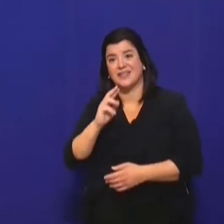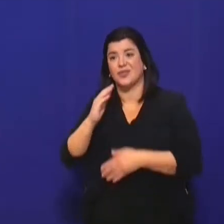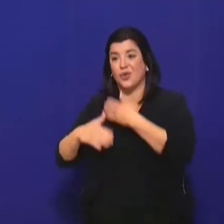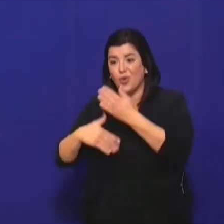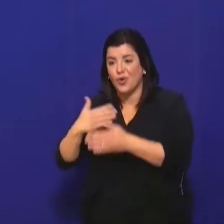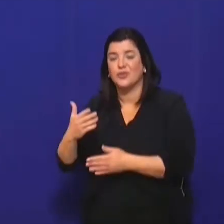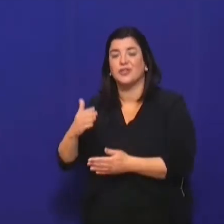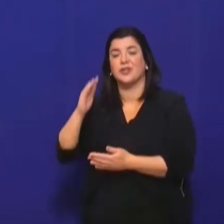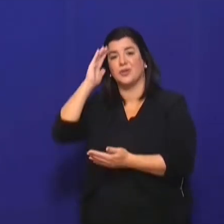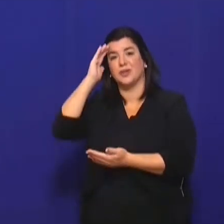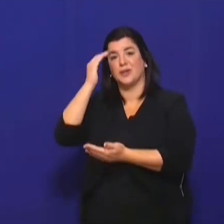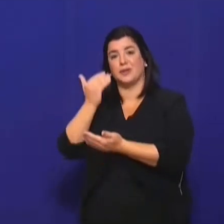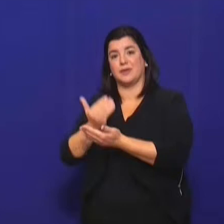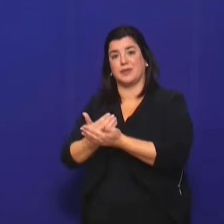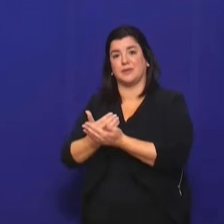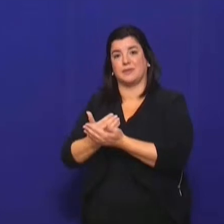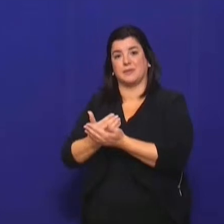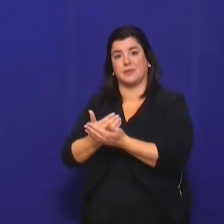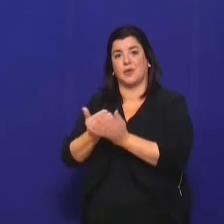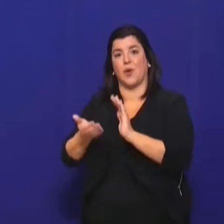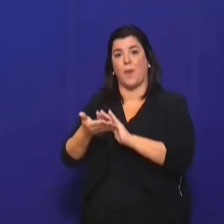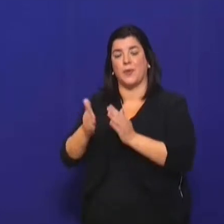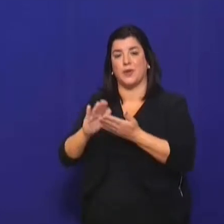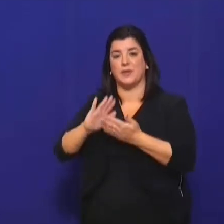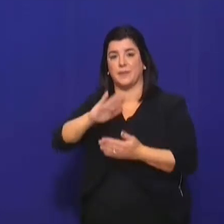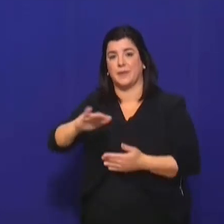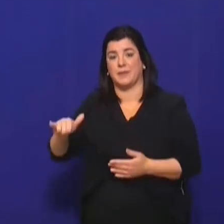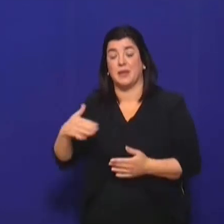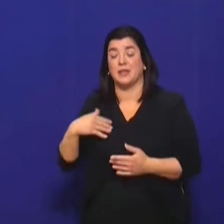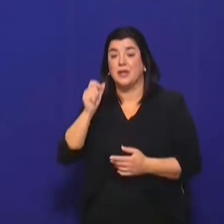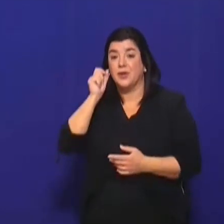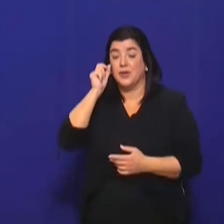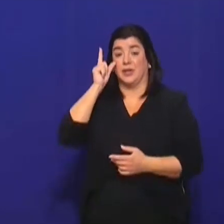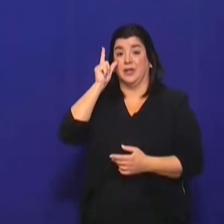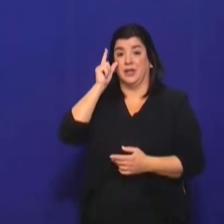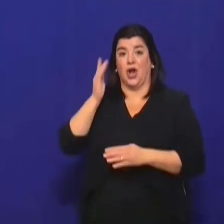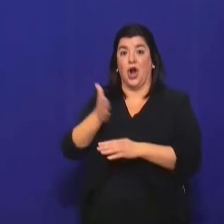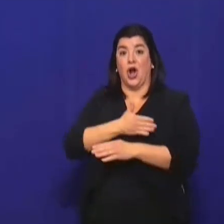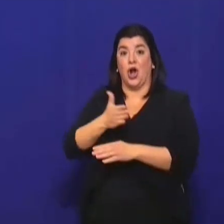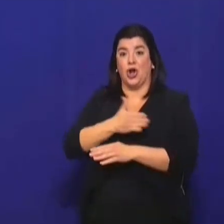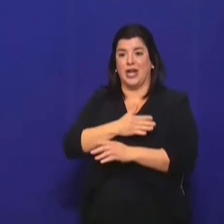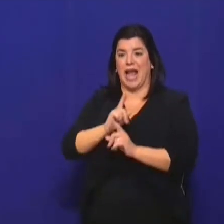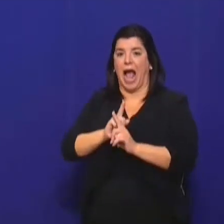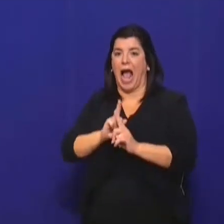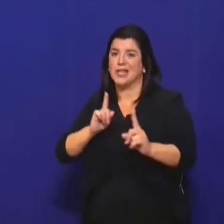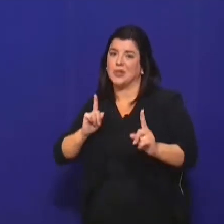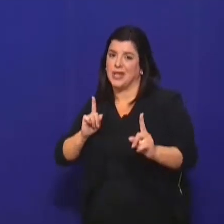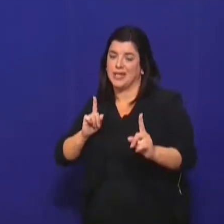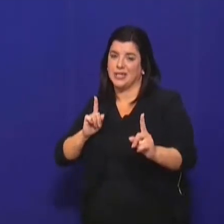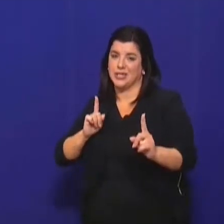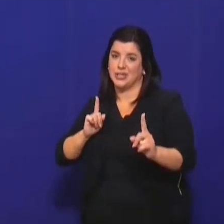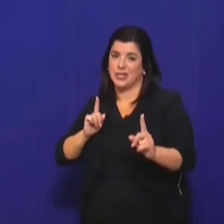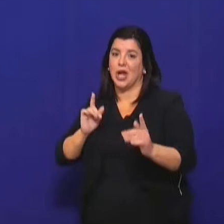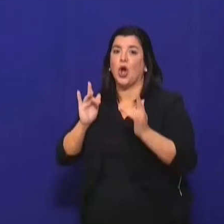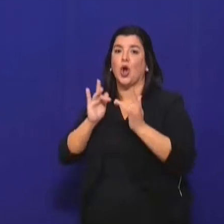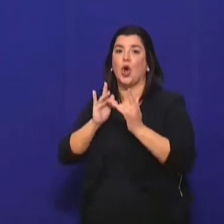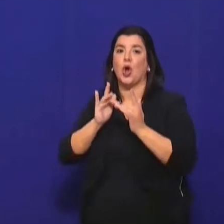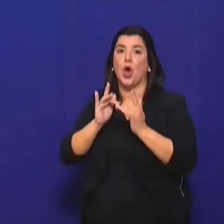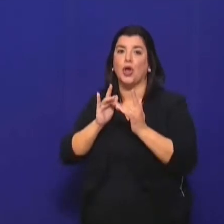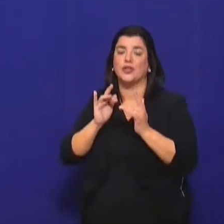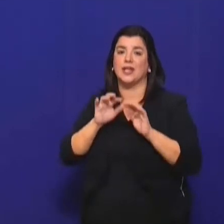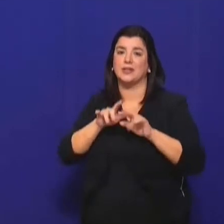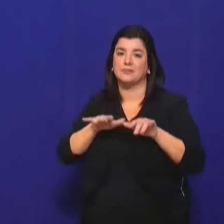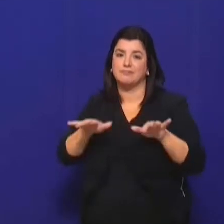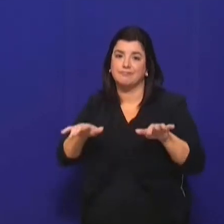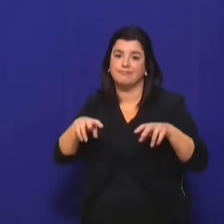by identification of the cases at an early stage, isolation, doing the contact tracing, and